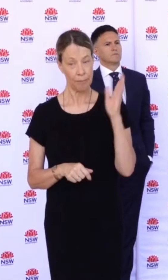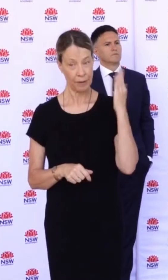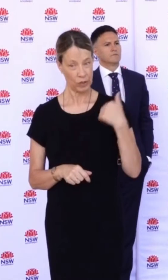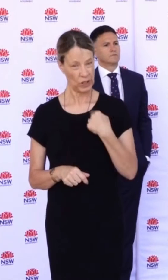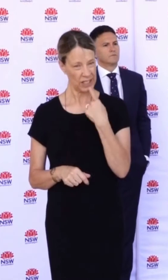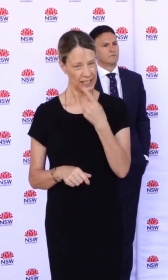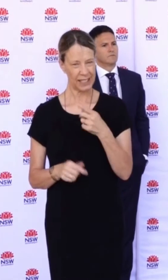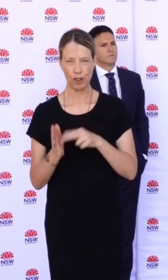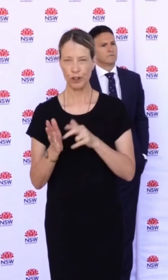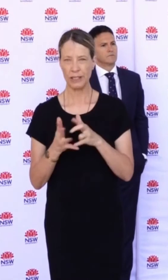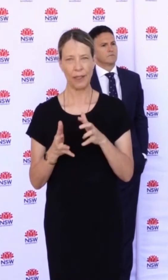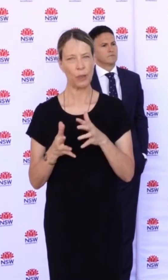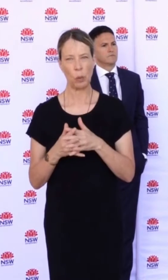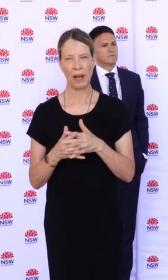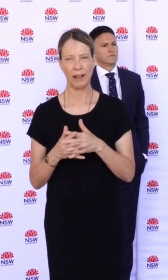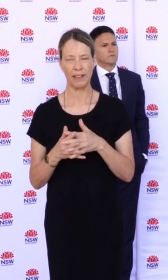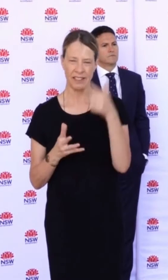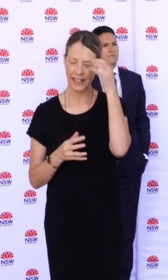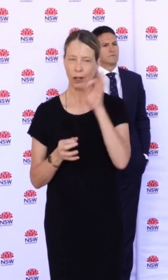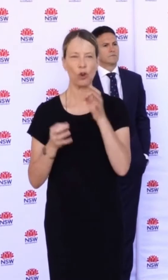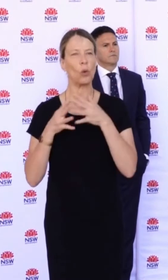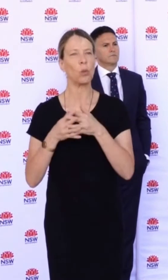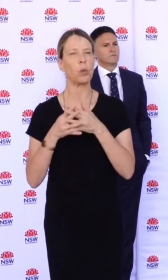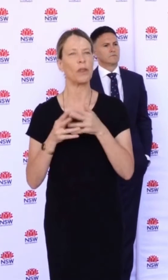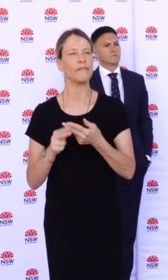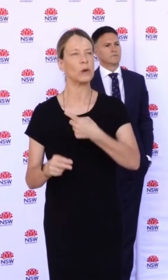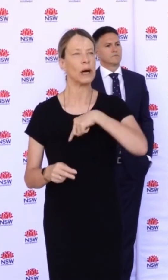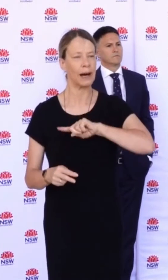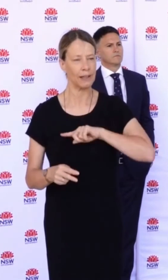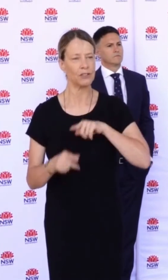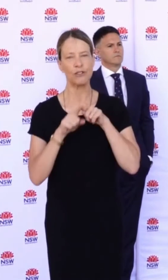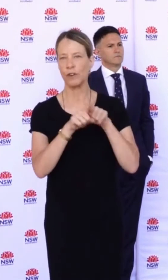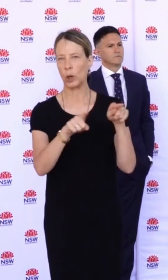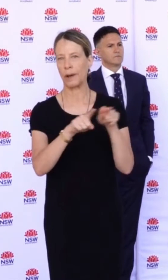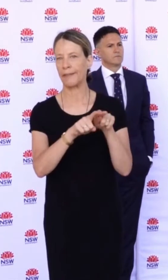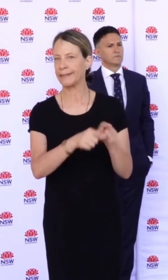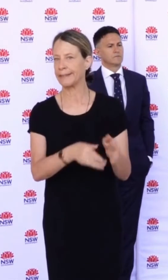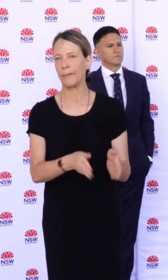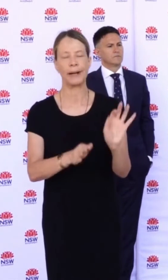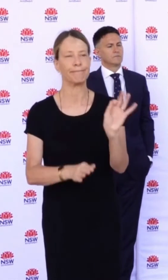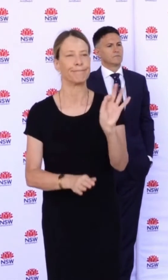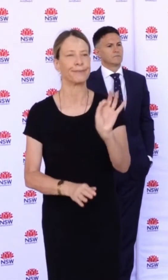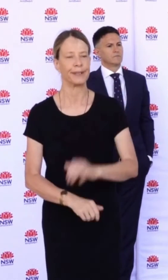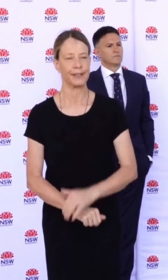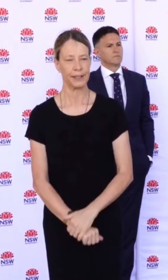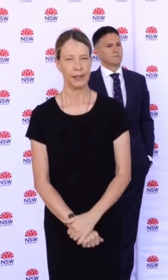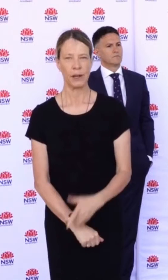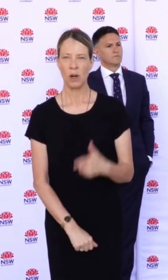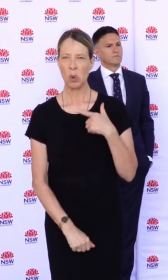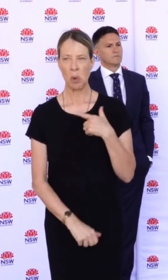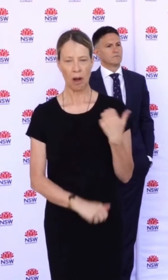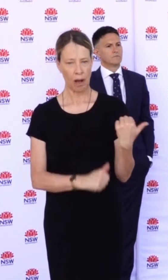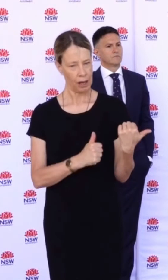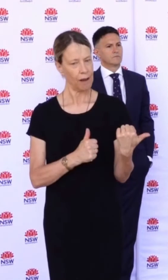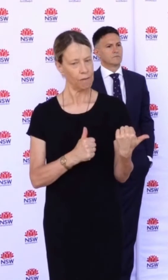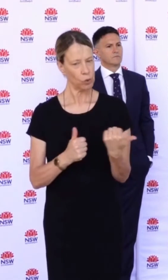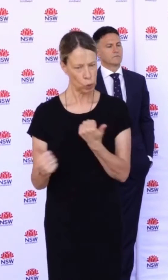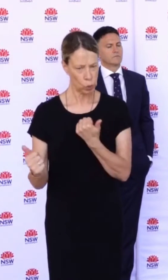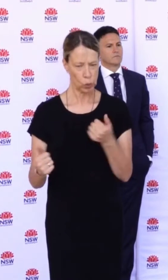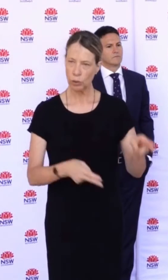Wales certainly doesn't see the benefit for us in following that path. We have a very effective